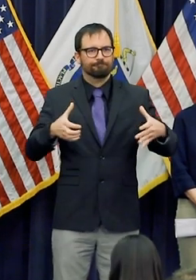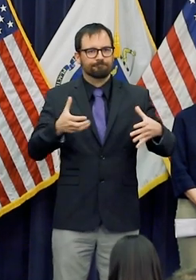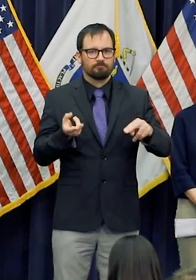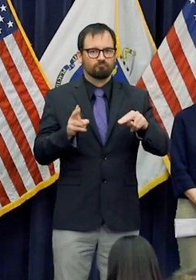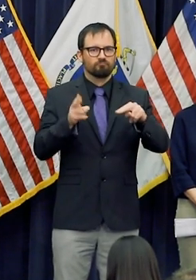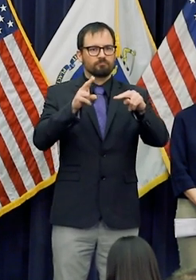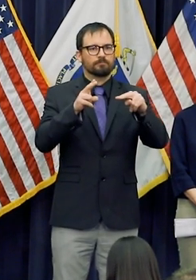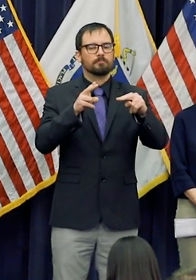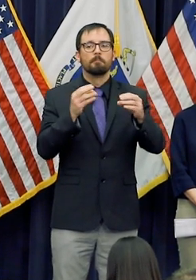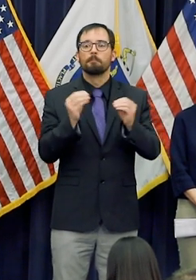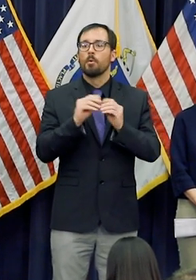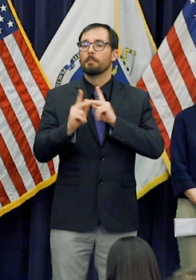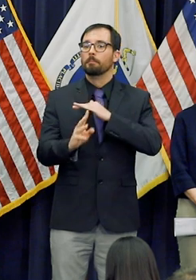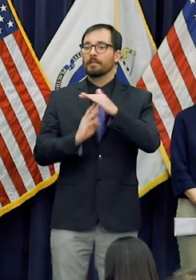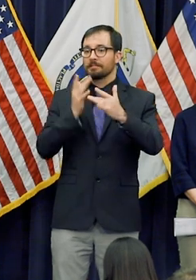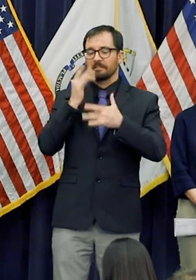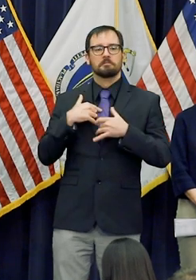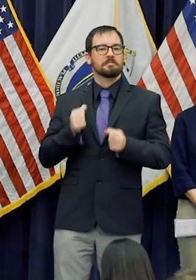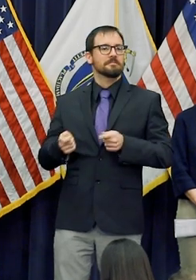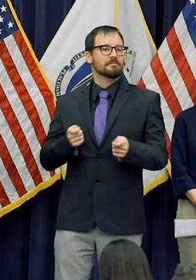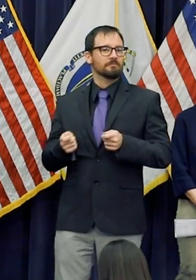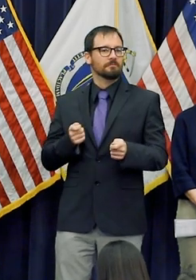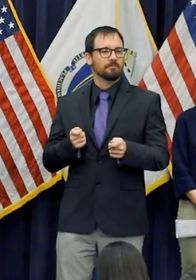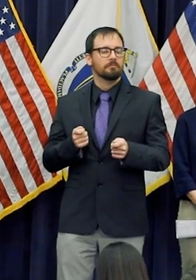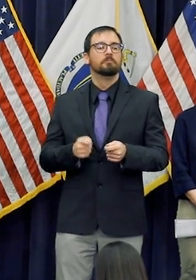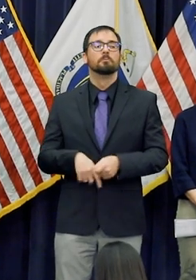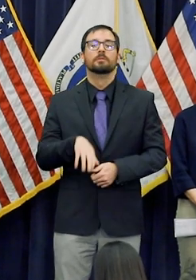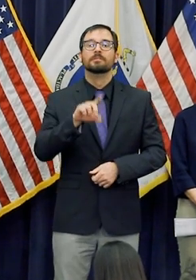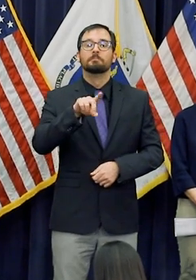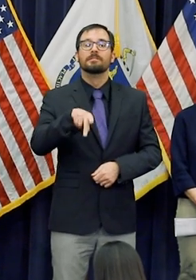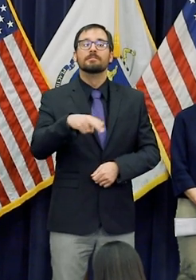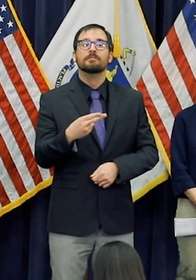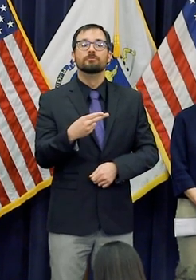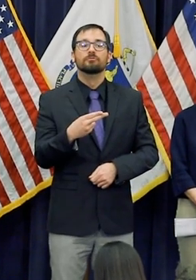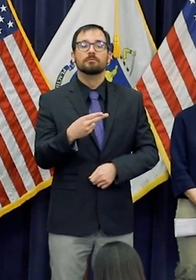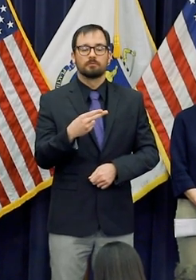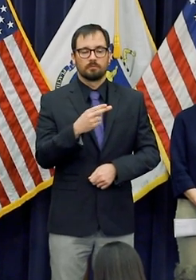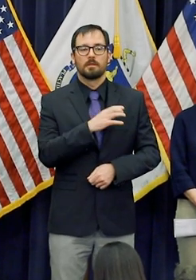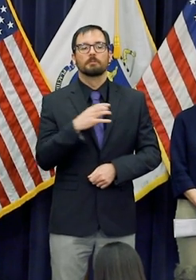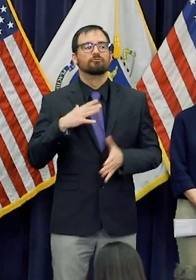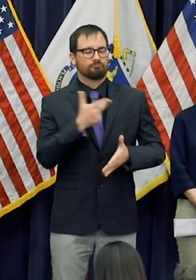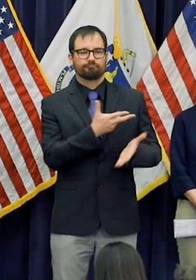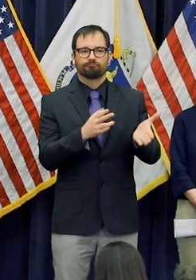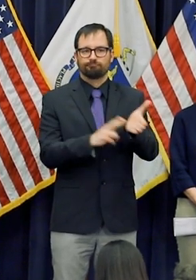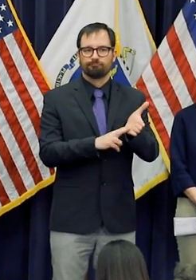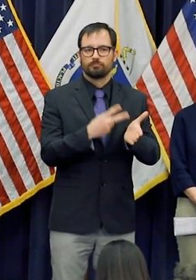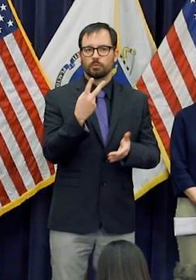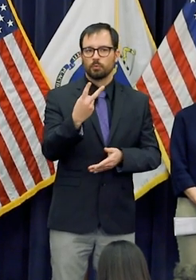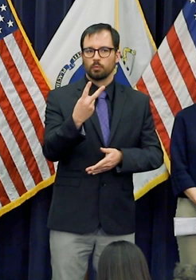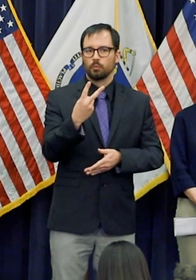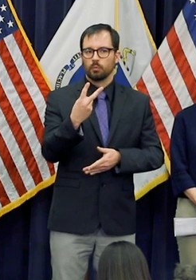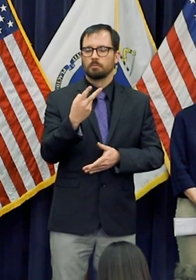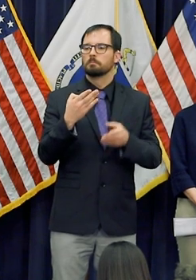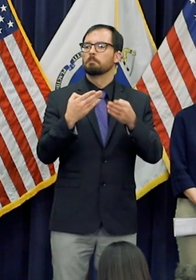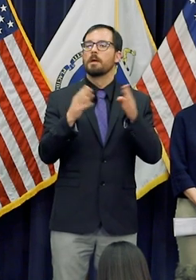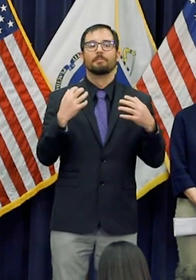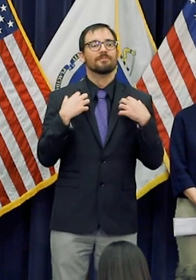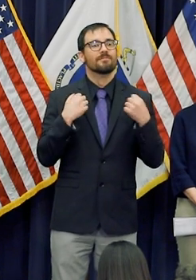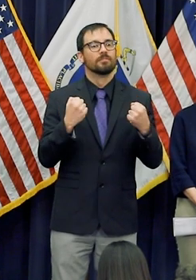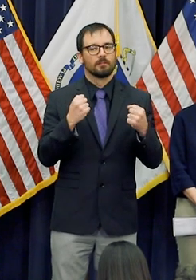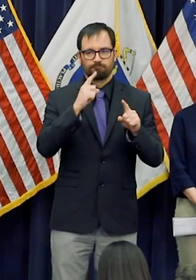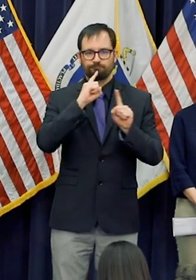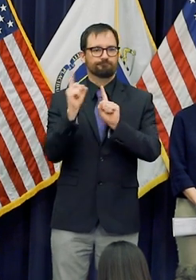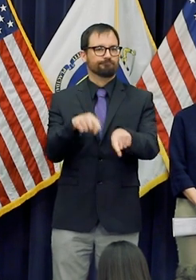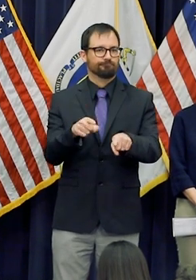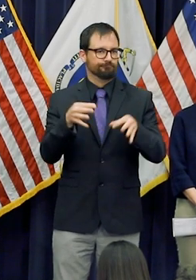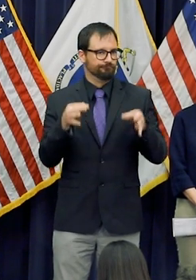DPH Commissioner Monica Burrell has signed two public health orders that have been issued today. The first order relaxes administrative requirements